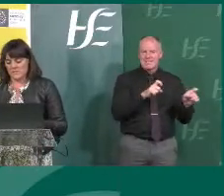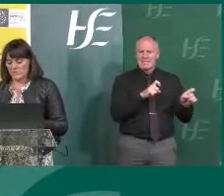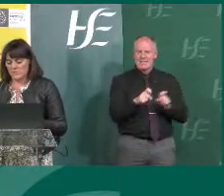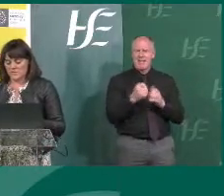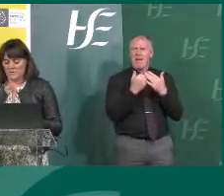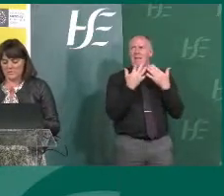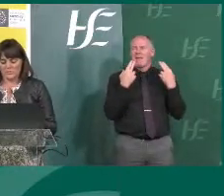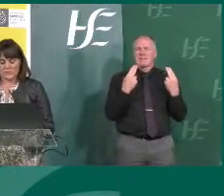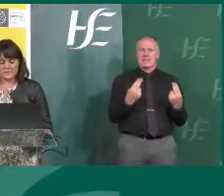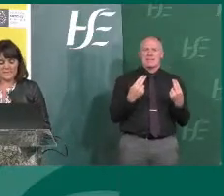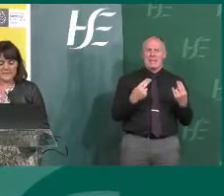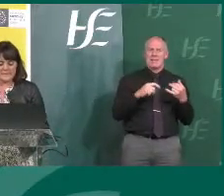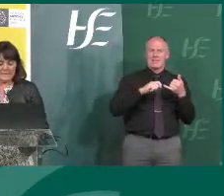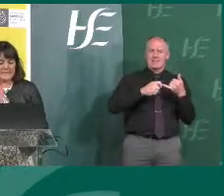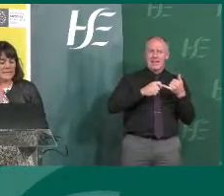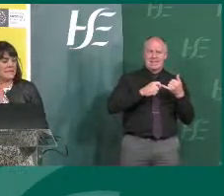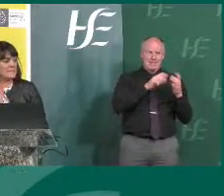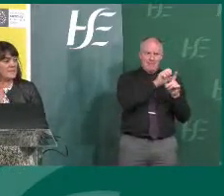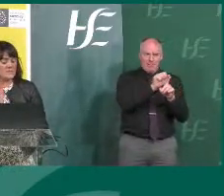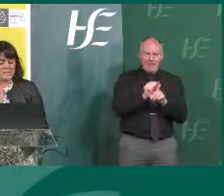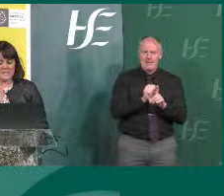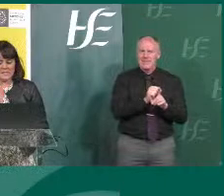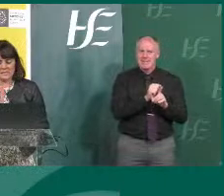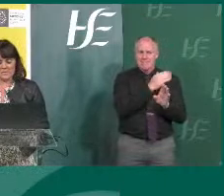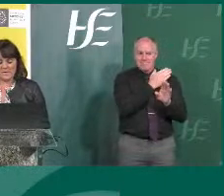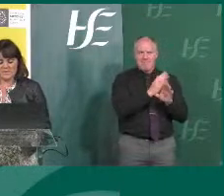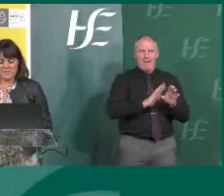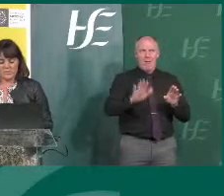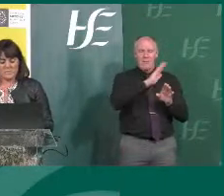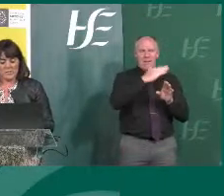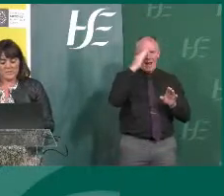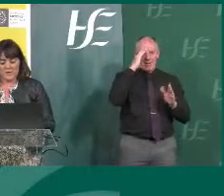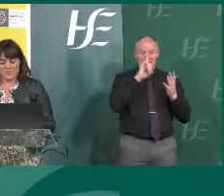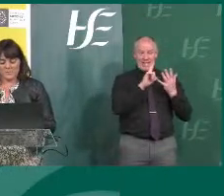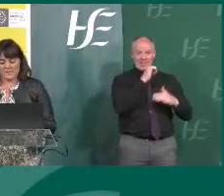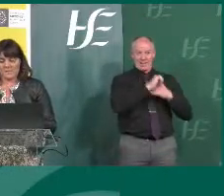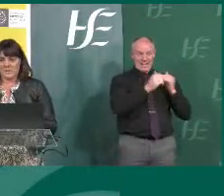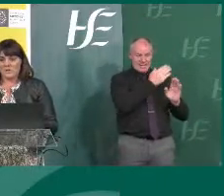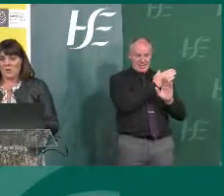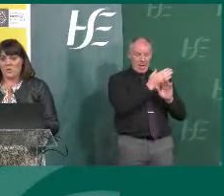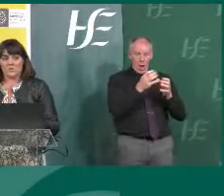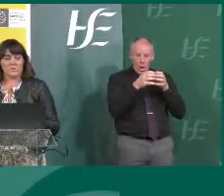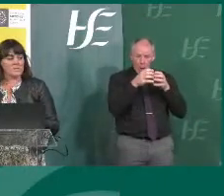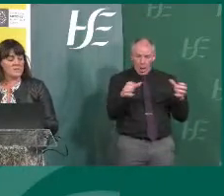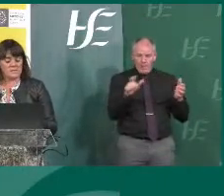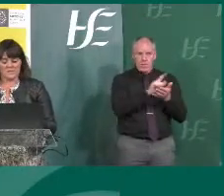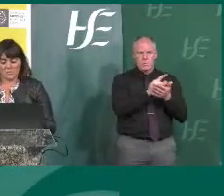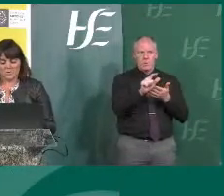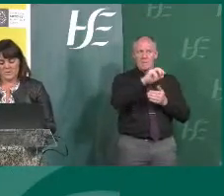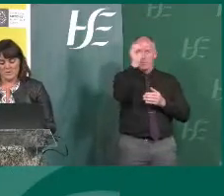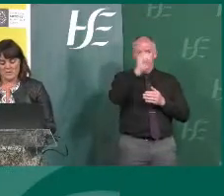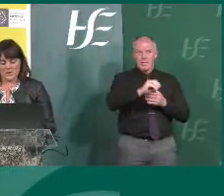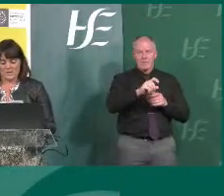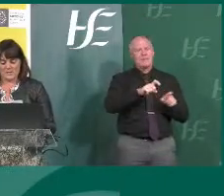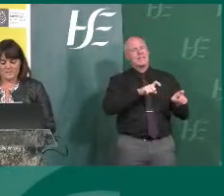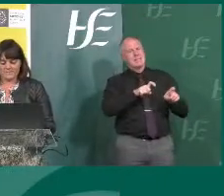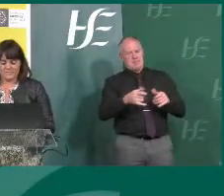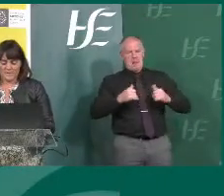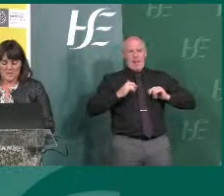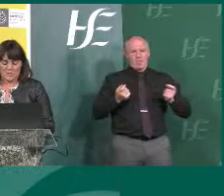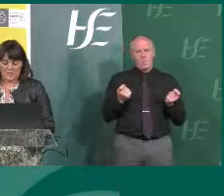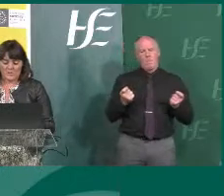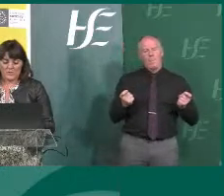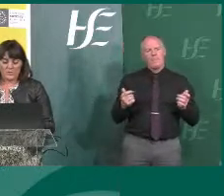for testing and tracing around the country. In the last 7 days, demand has increased by 12%, although it does sit still within our